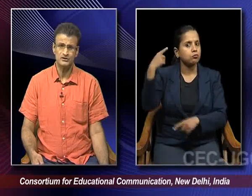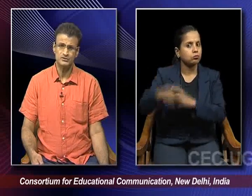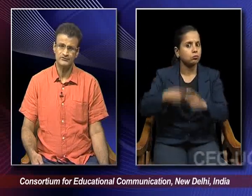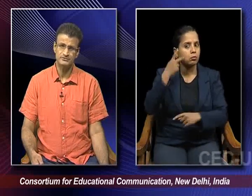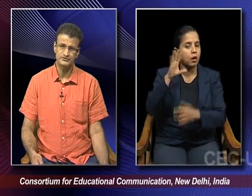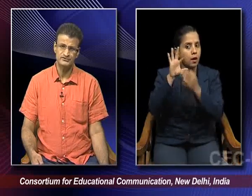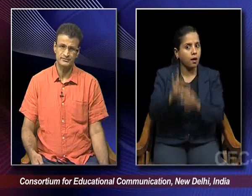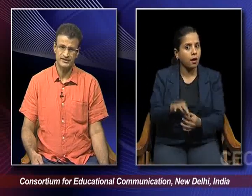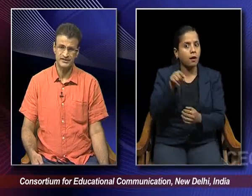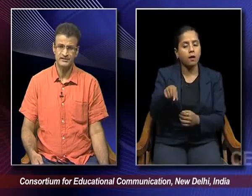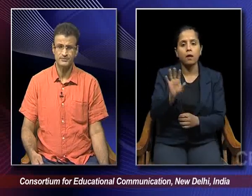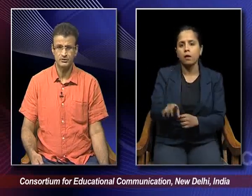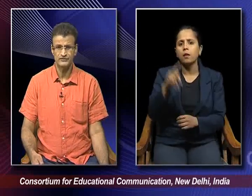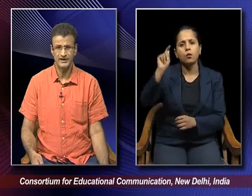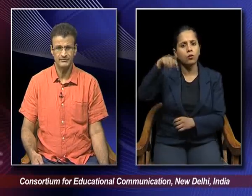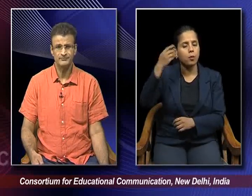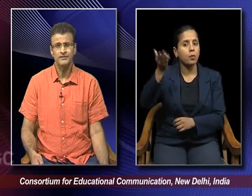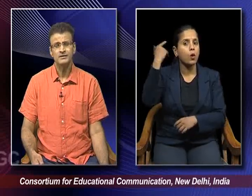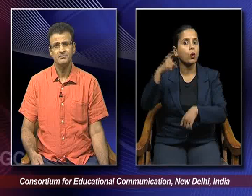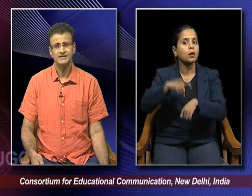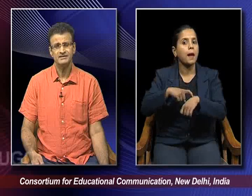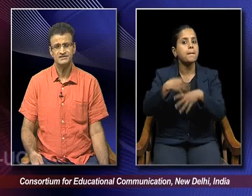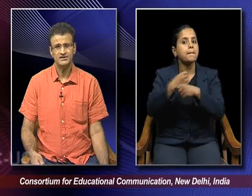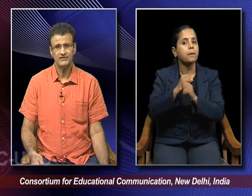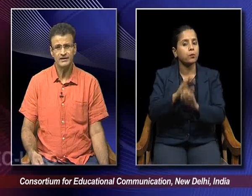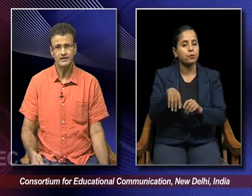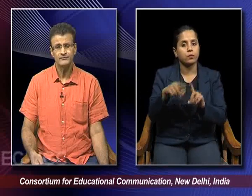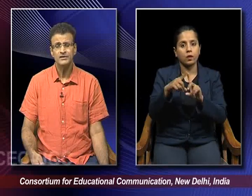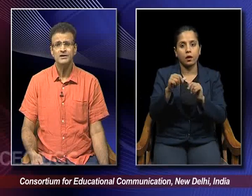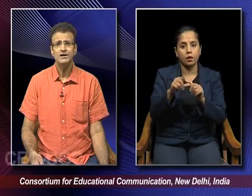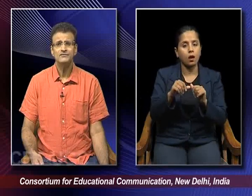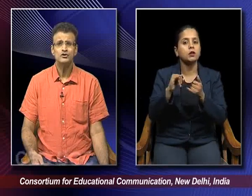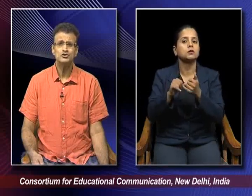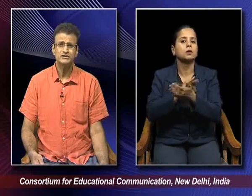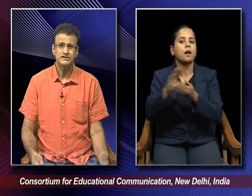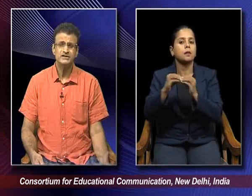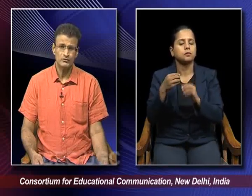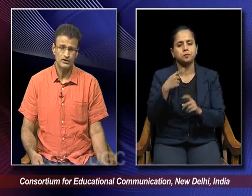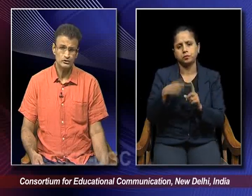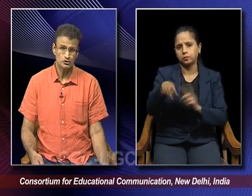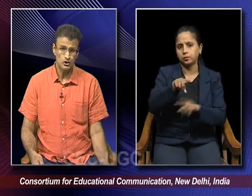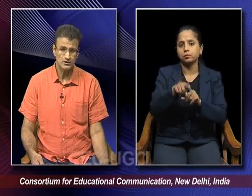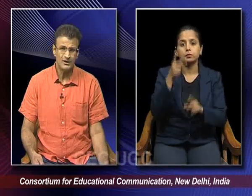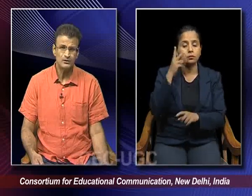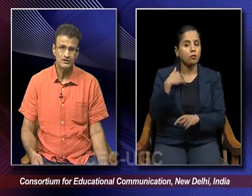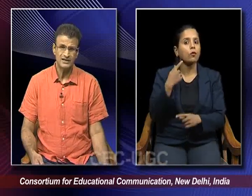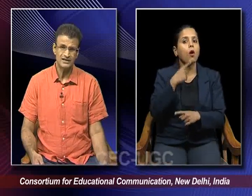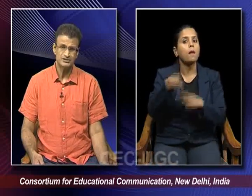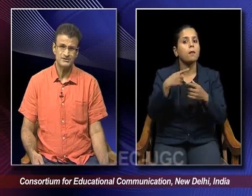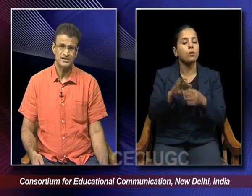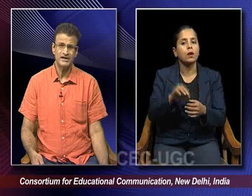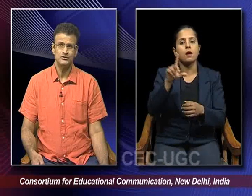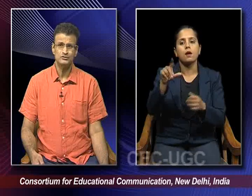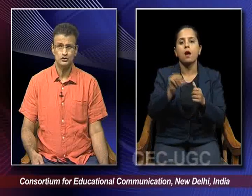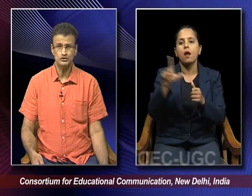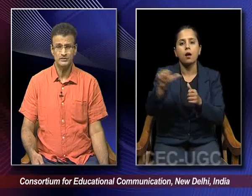regard to the films which were made at that point of time by Dada Saheb Phalke. We also talked about Lala Lajpat